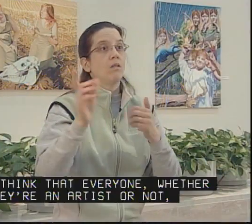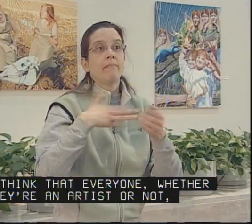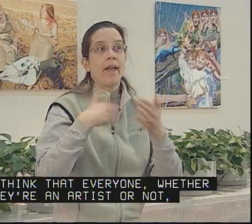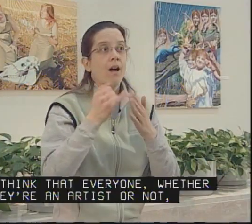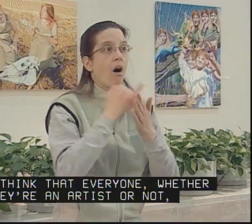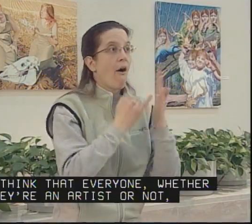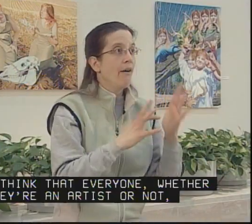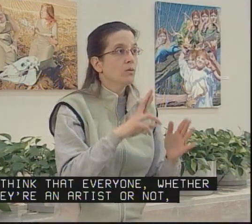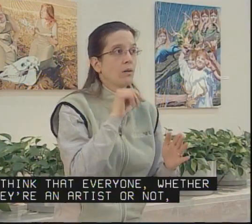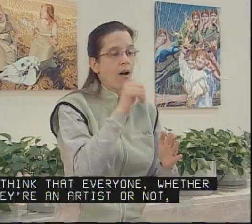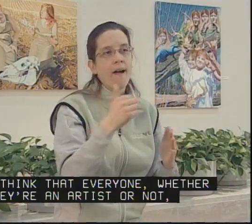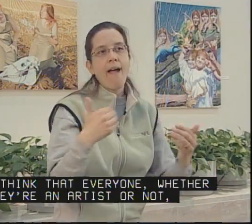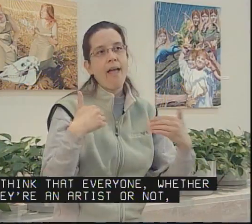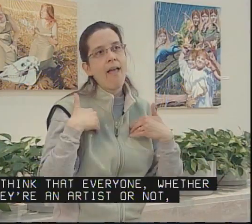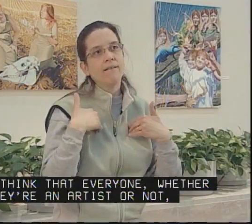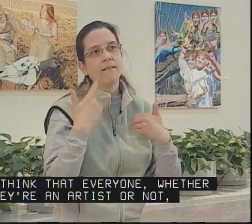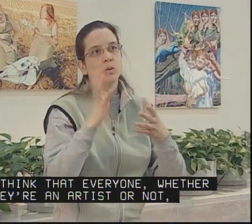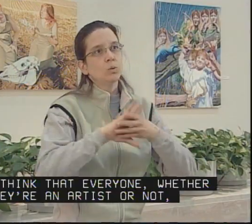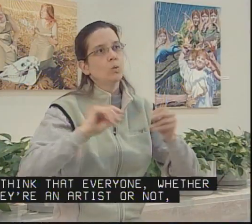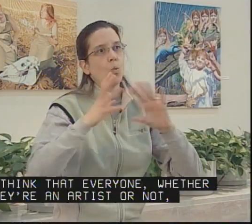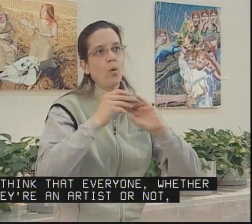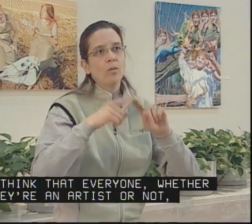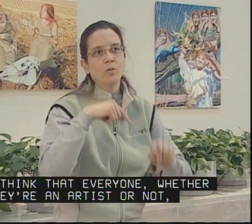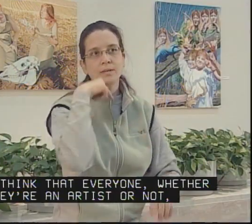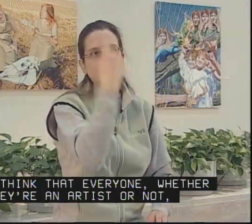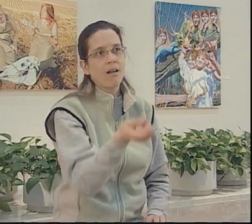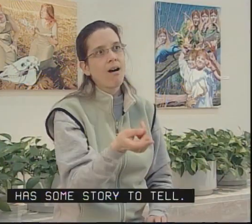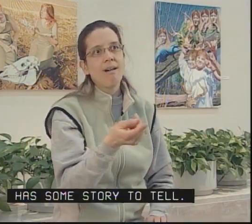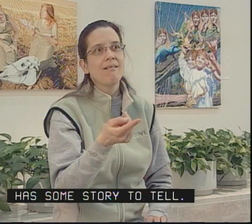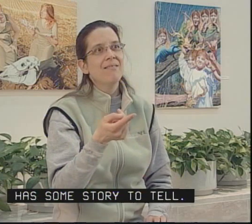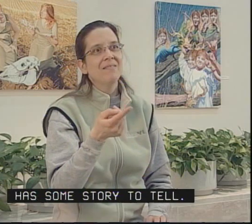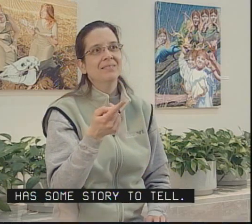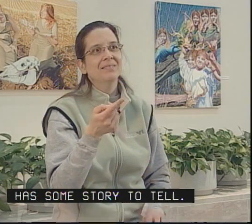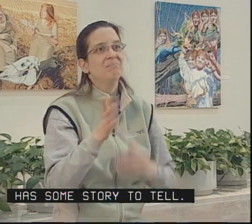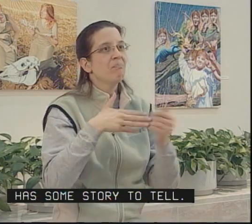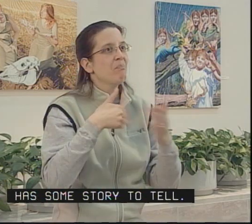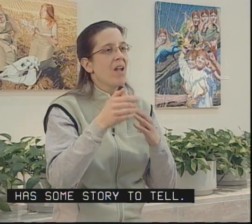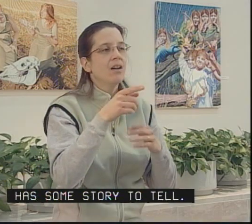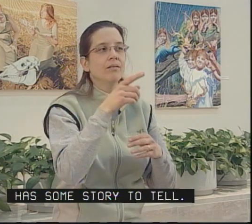I think that everyone, whether they're an artist or not, has some story to tell.